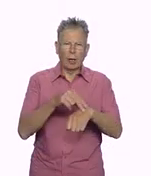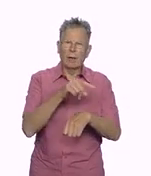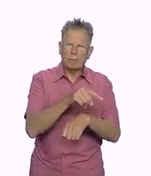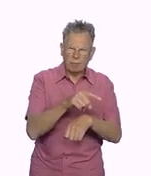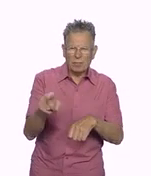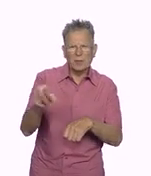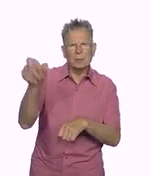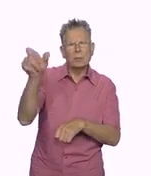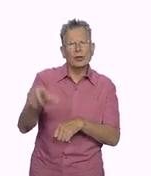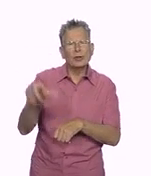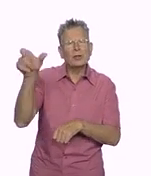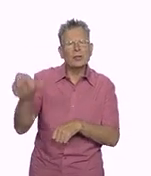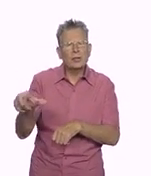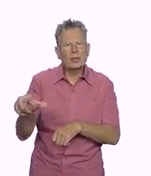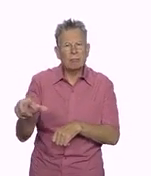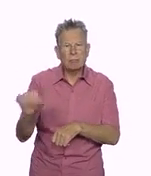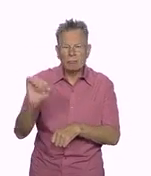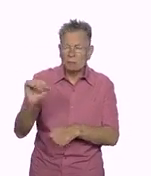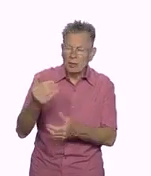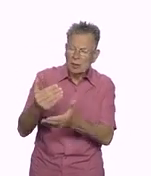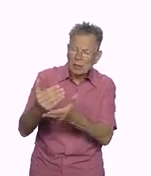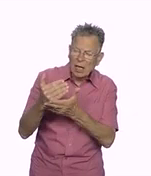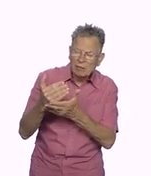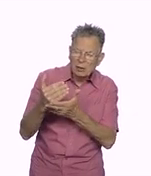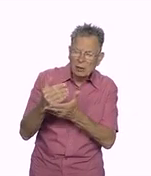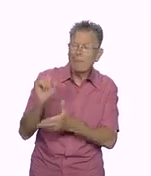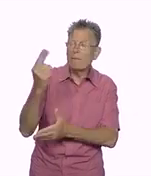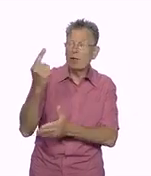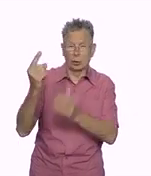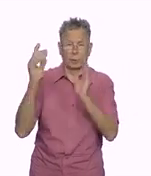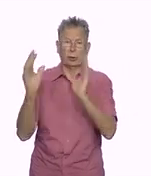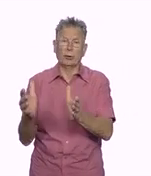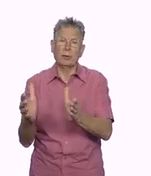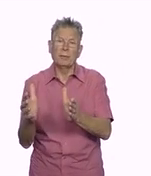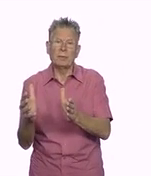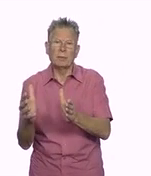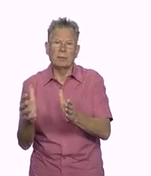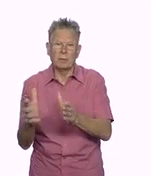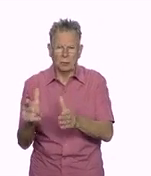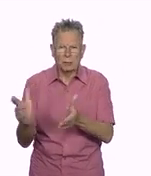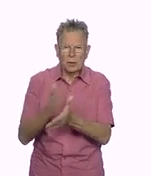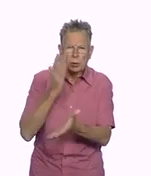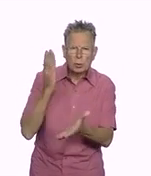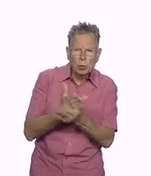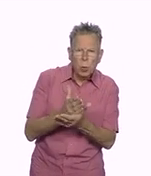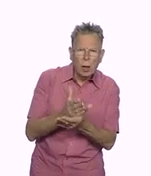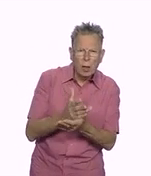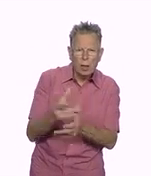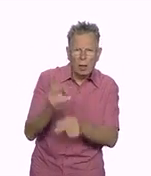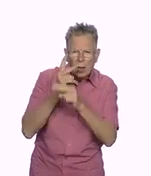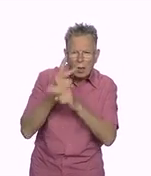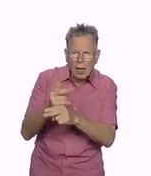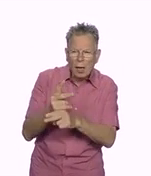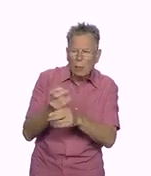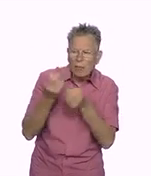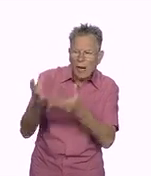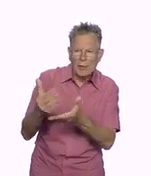Doctors must put patient safety first and make sure the care they provide is safe and effective.